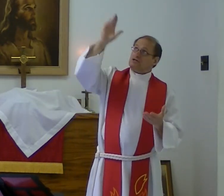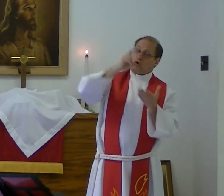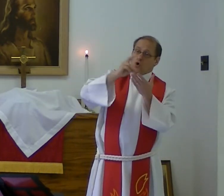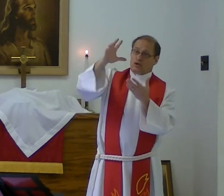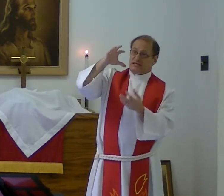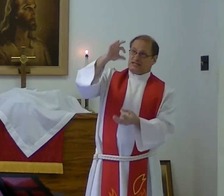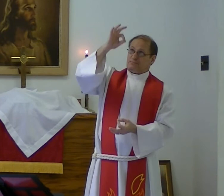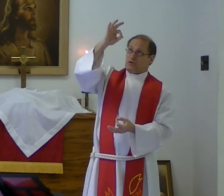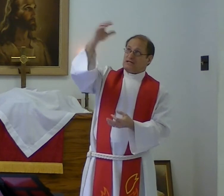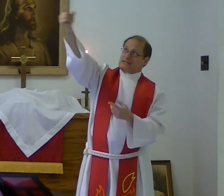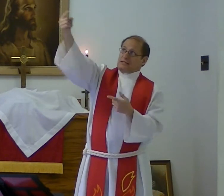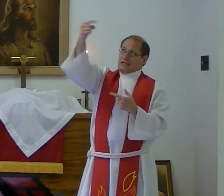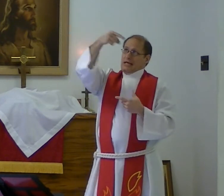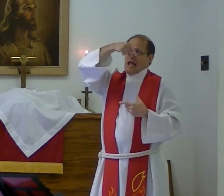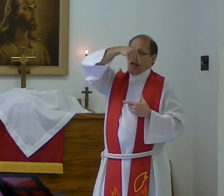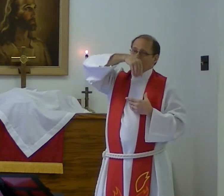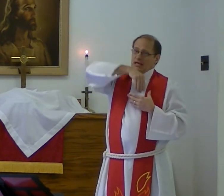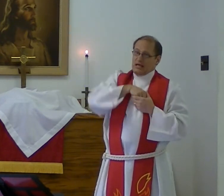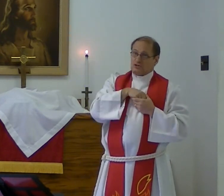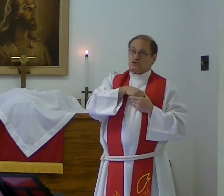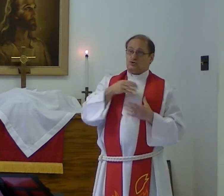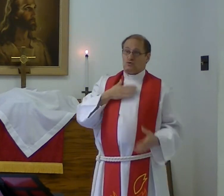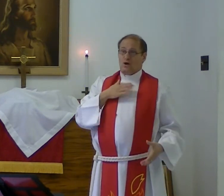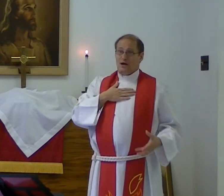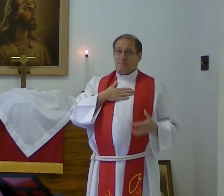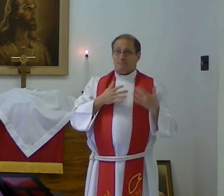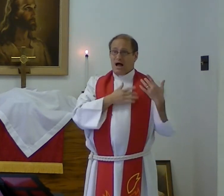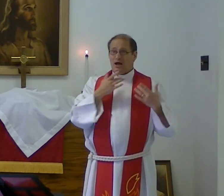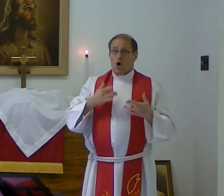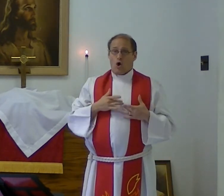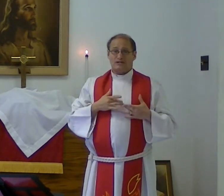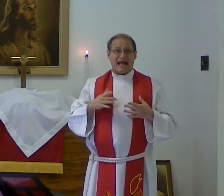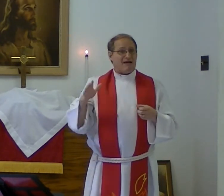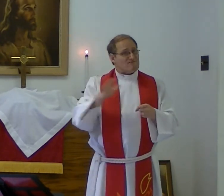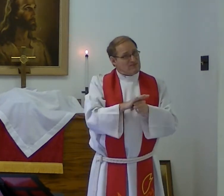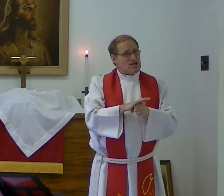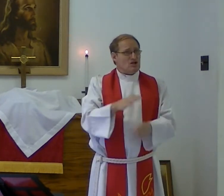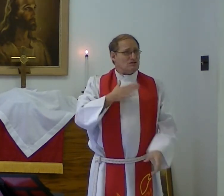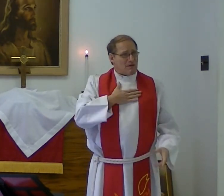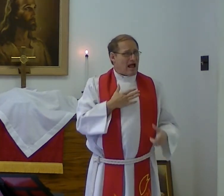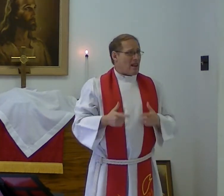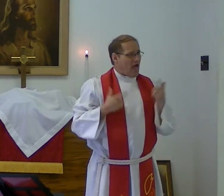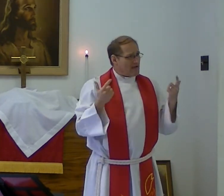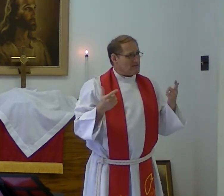His Holy Spirit came into my heart and filled my life.